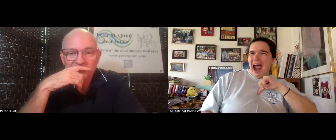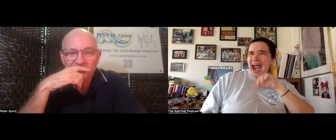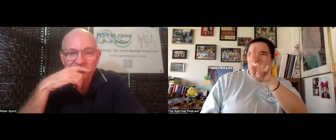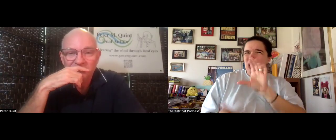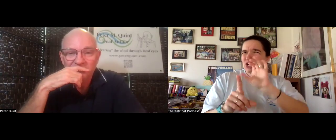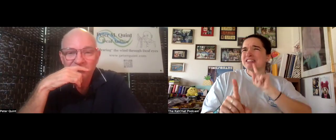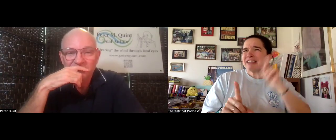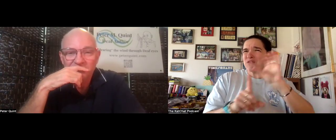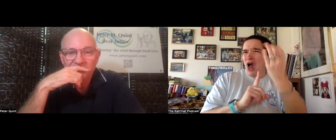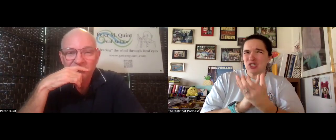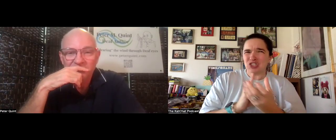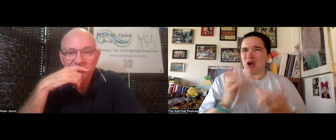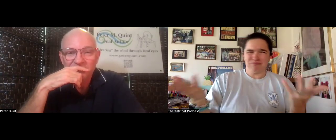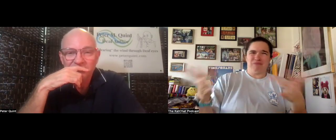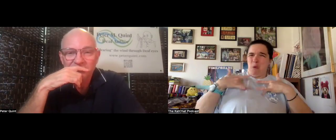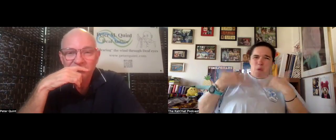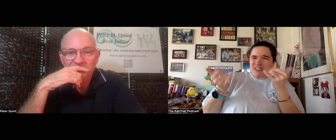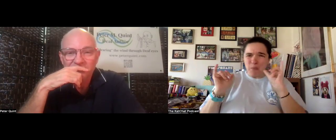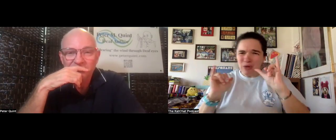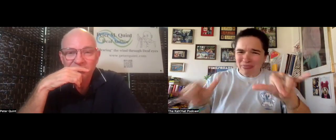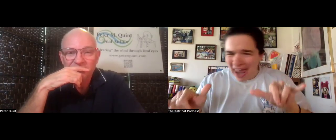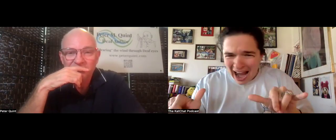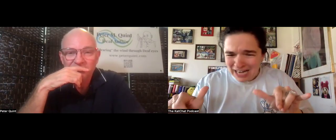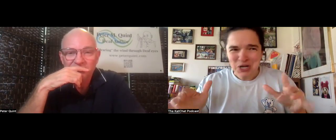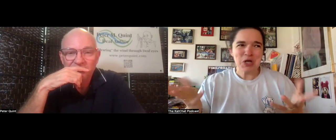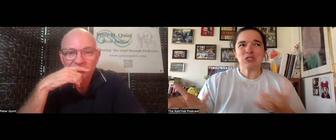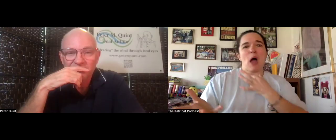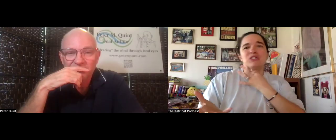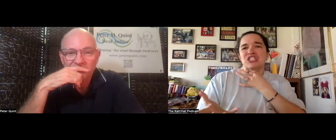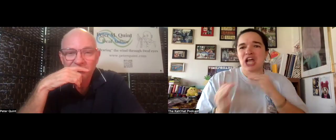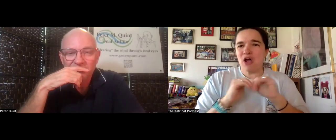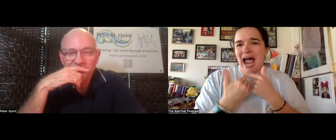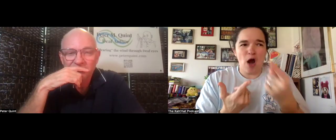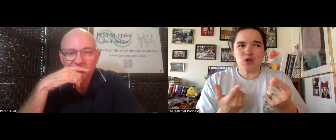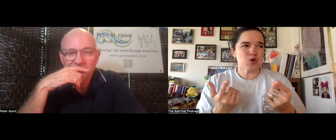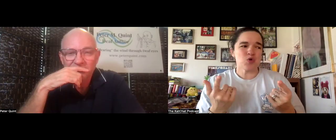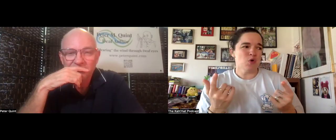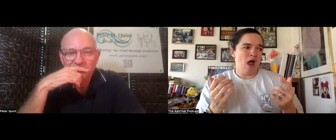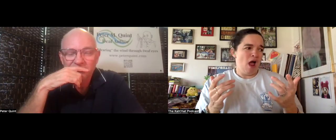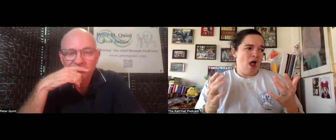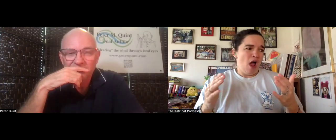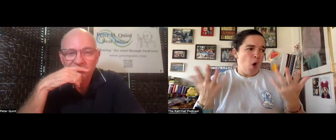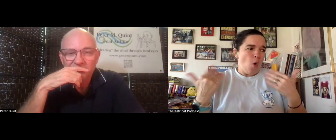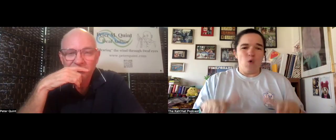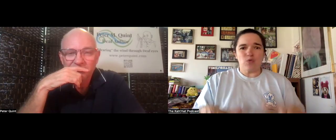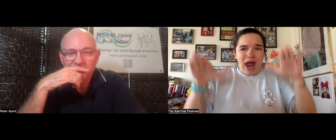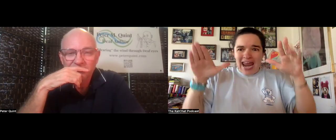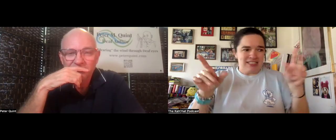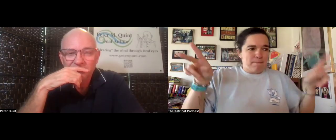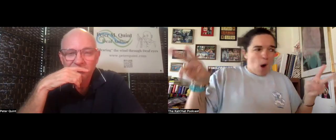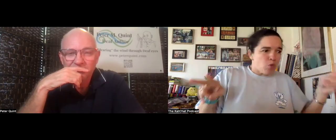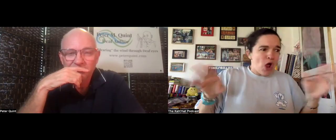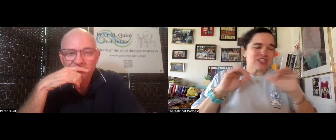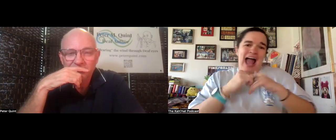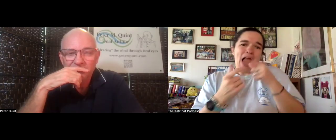take pride in your deaf culture. What's up with that? So I was just curious, how do we